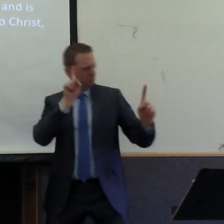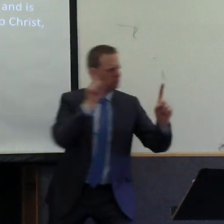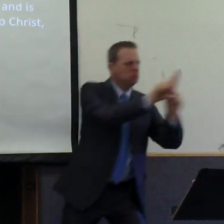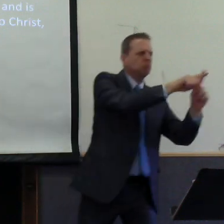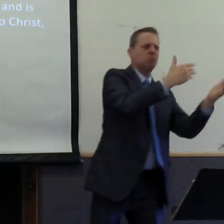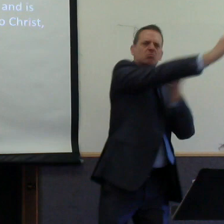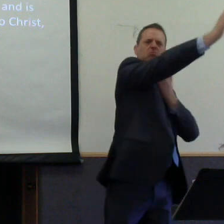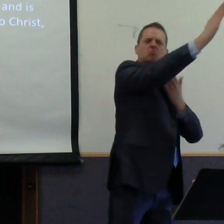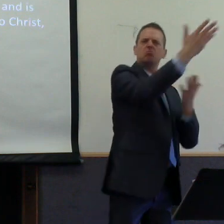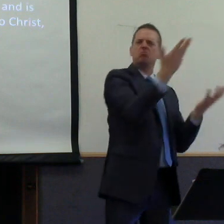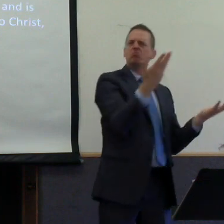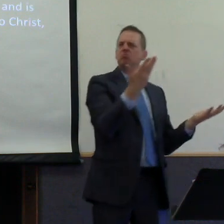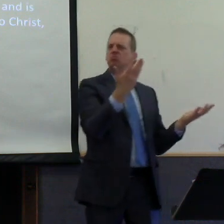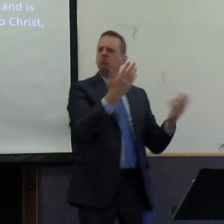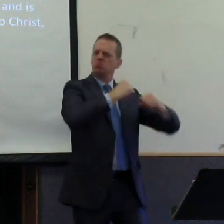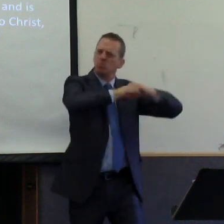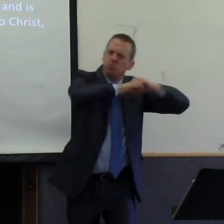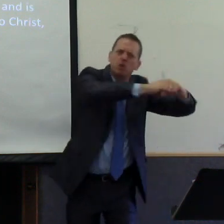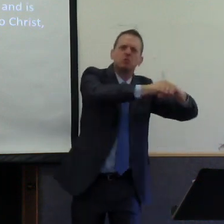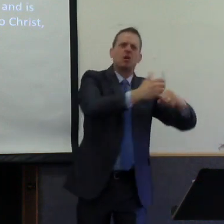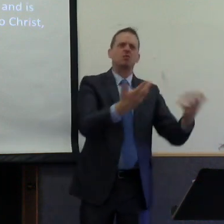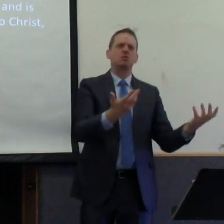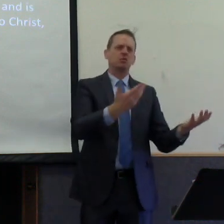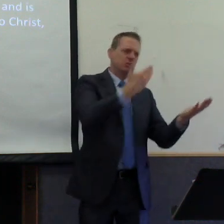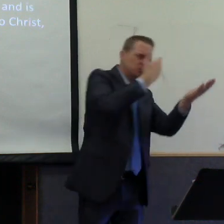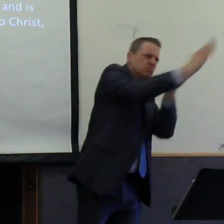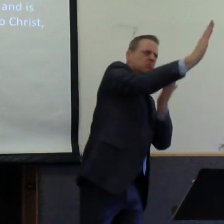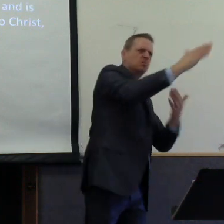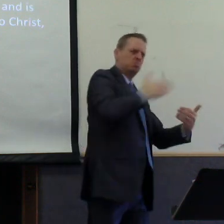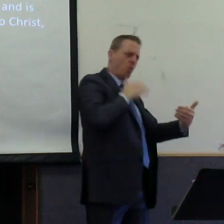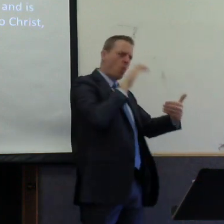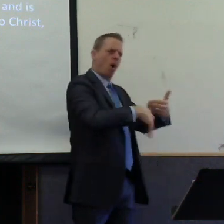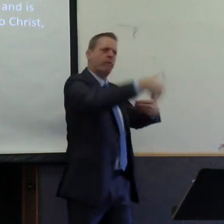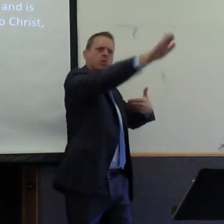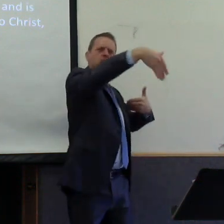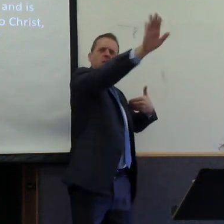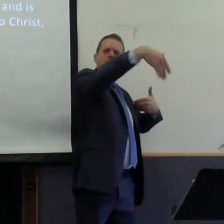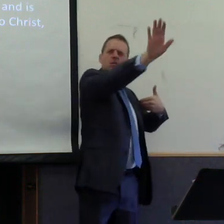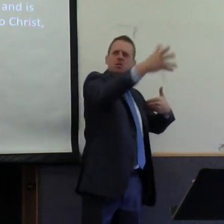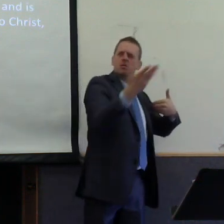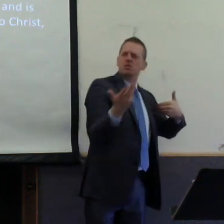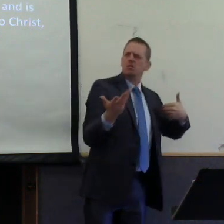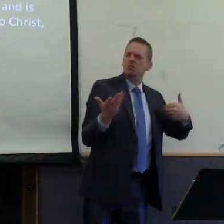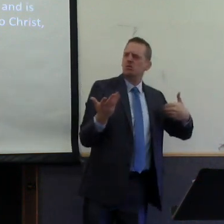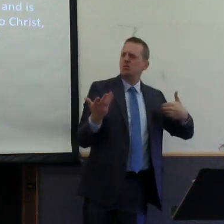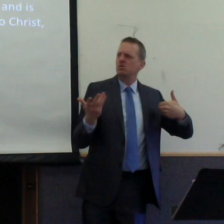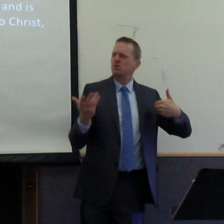It's not like the wife has no responsibility. The husband's job to protect her.